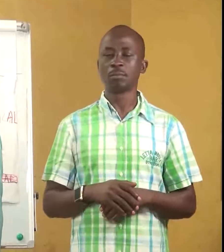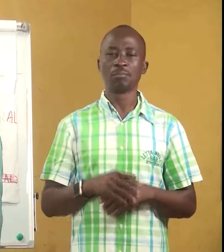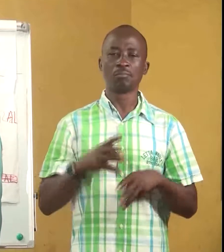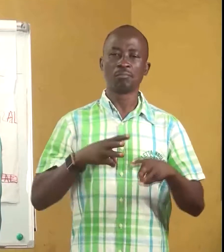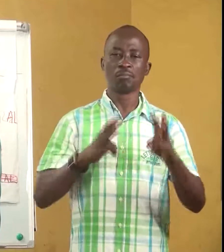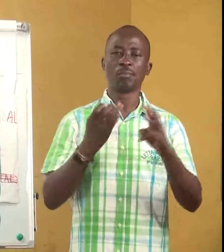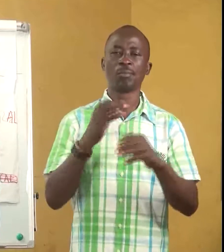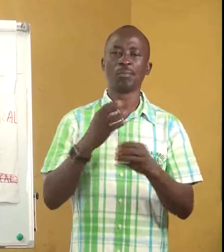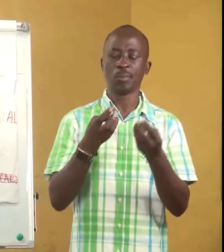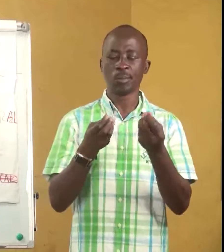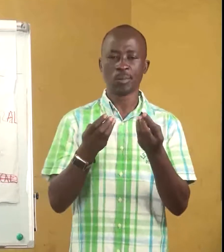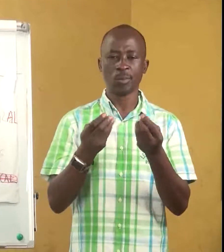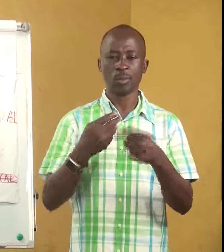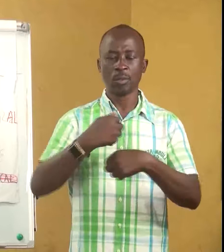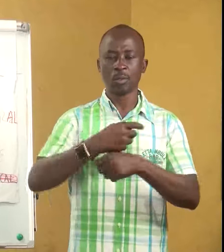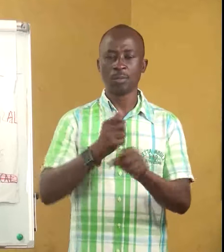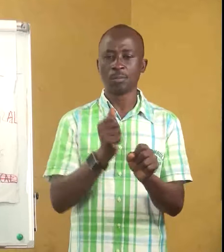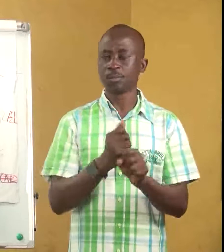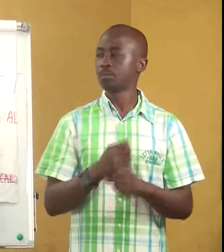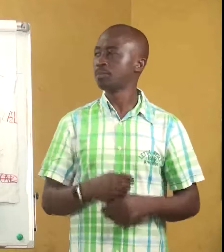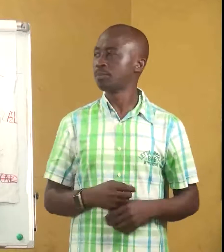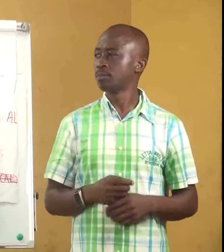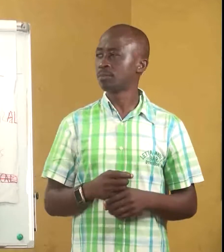processes of soil formation.